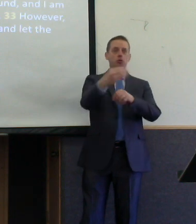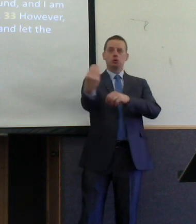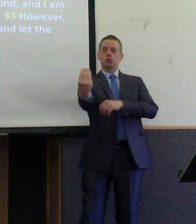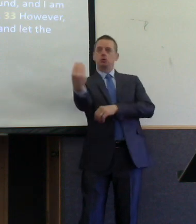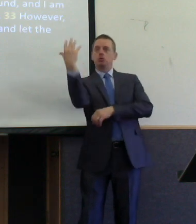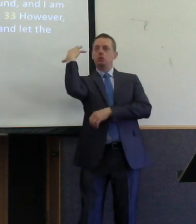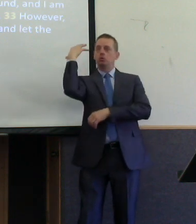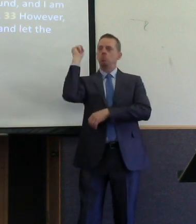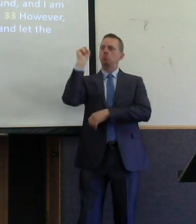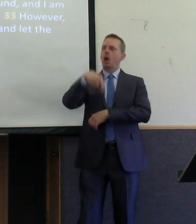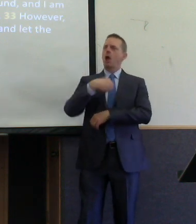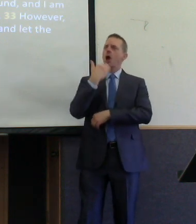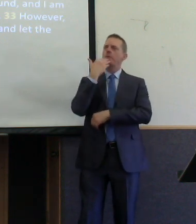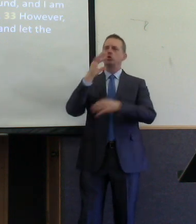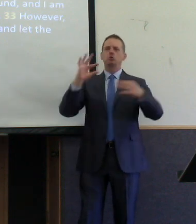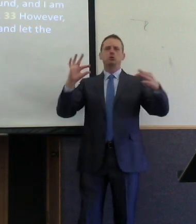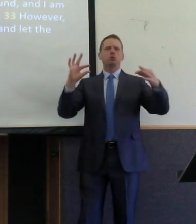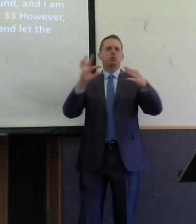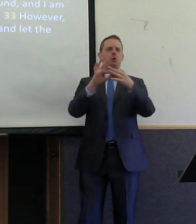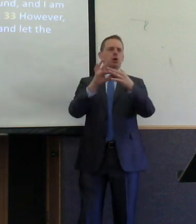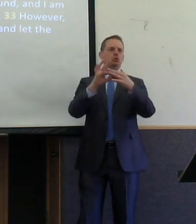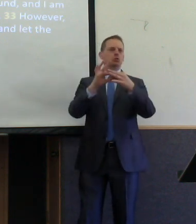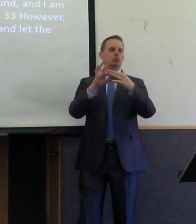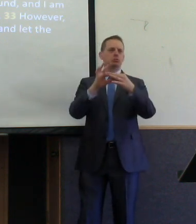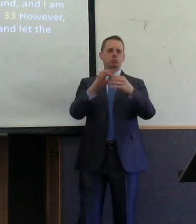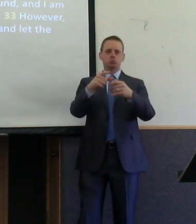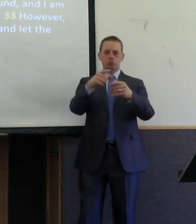get a computer or a projector on the screen.